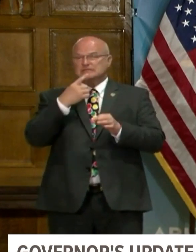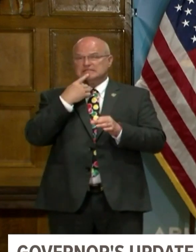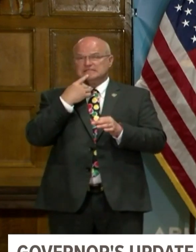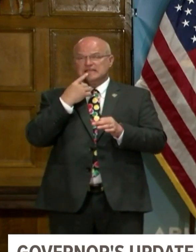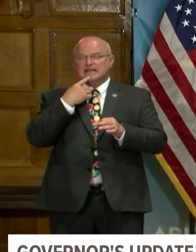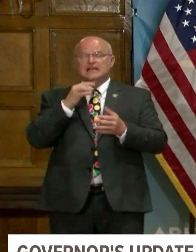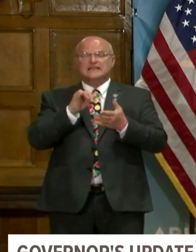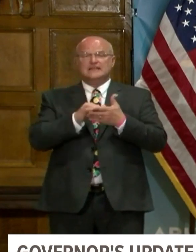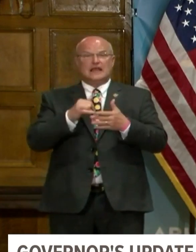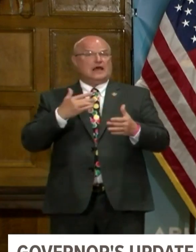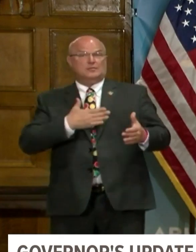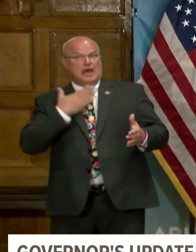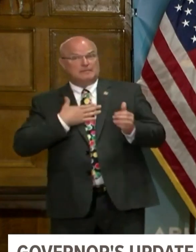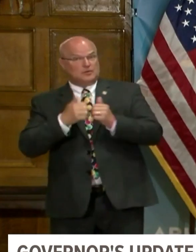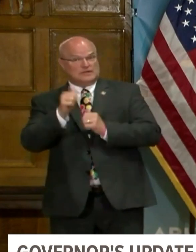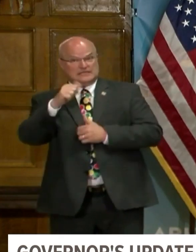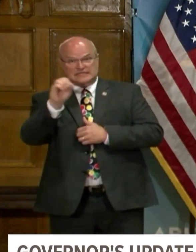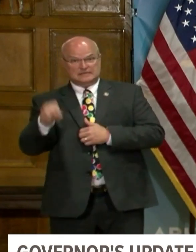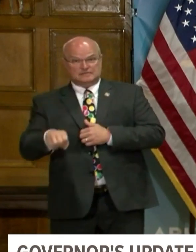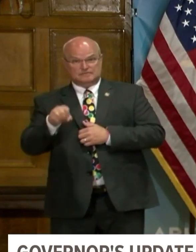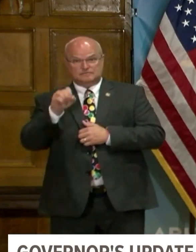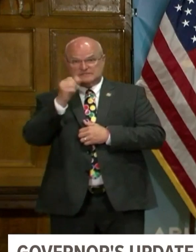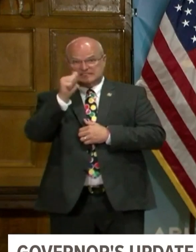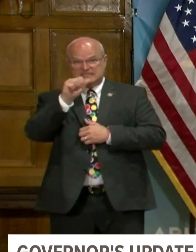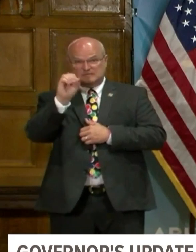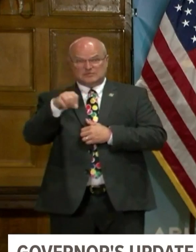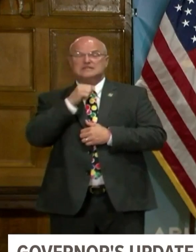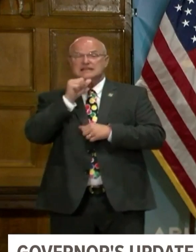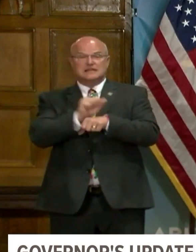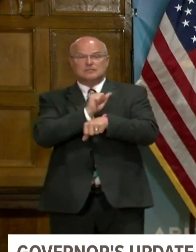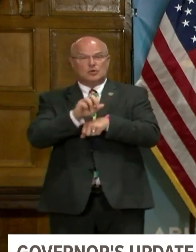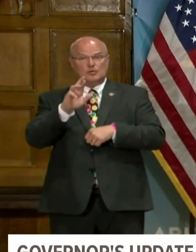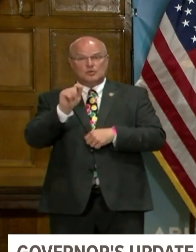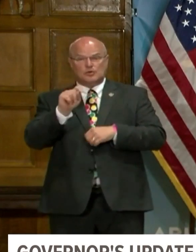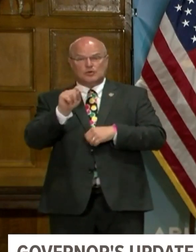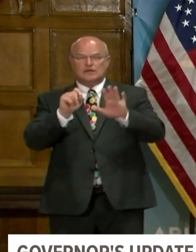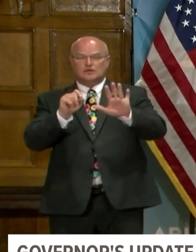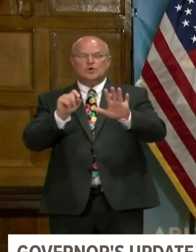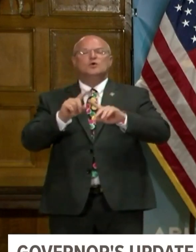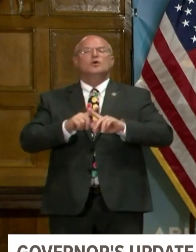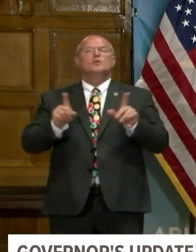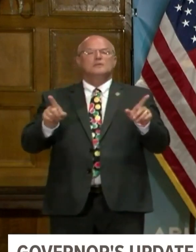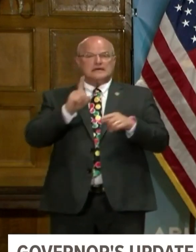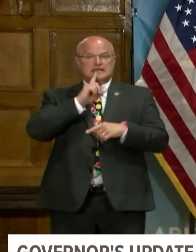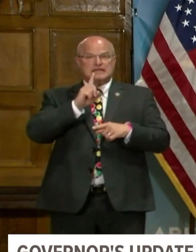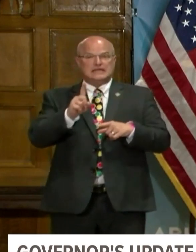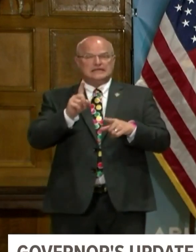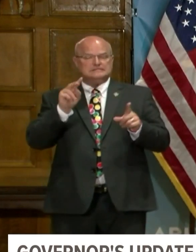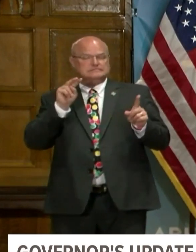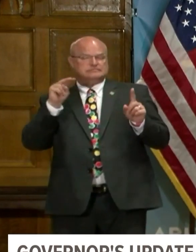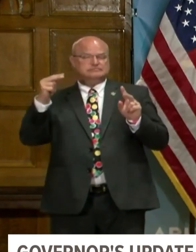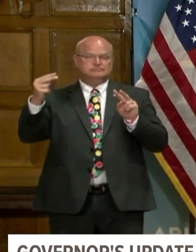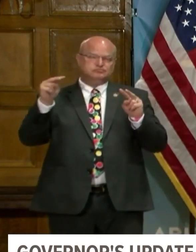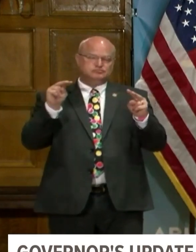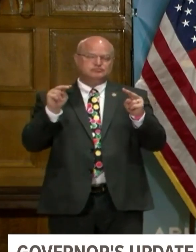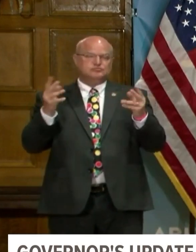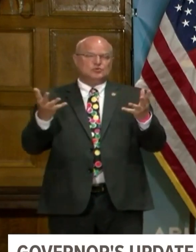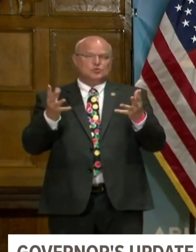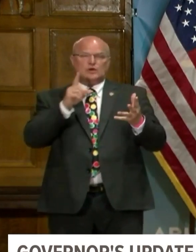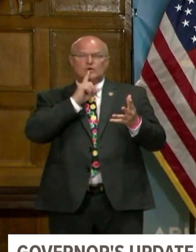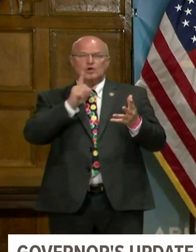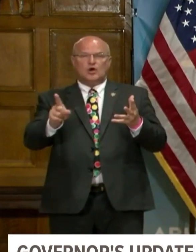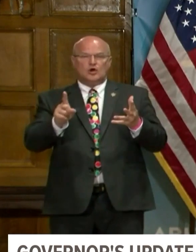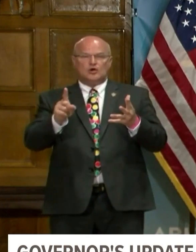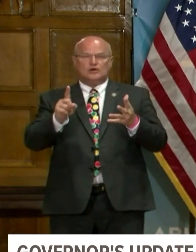that's not saying I'm happy with a 10.2% unemployment rate, but it does put it in perspective as to where